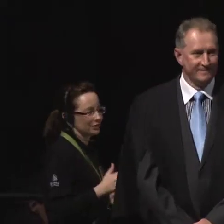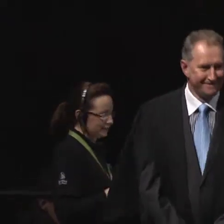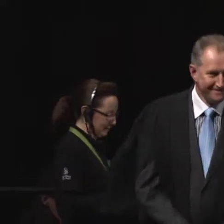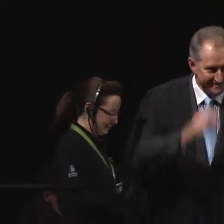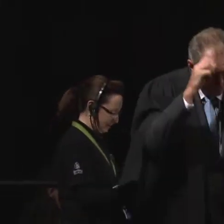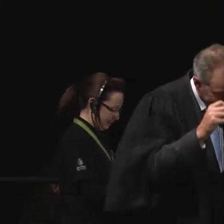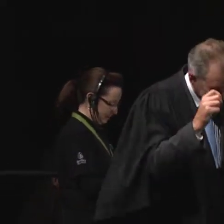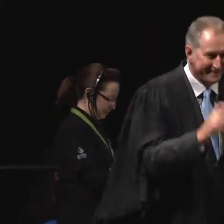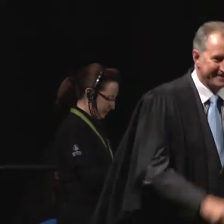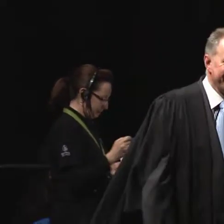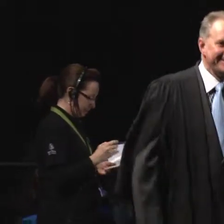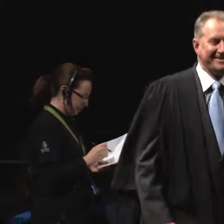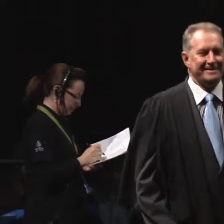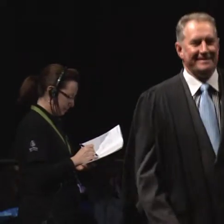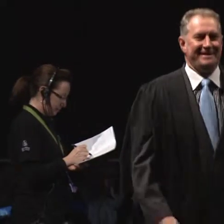Longville.